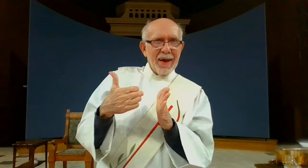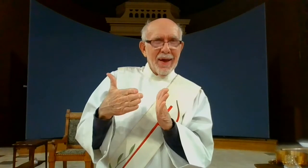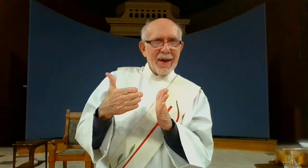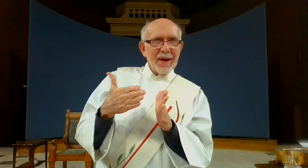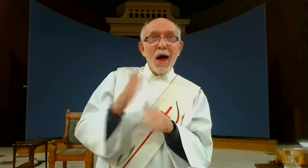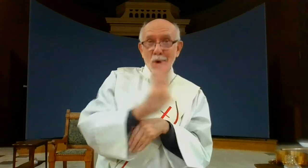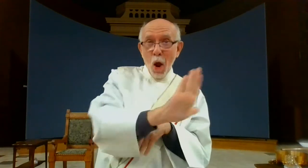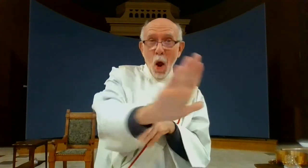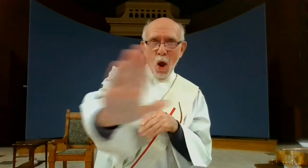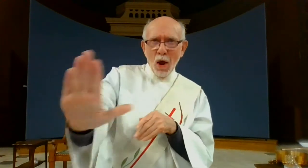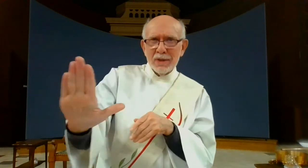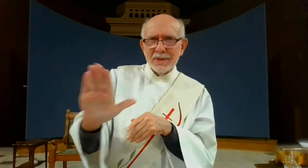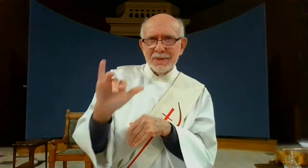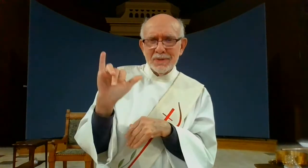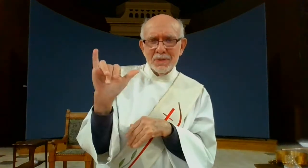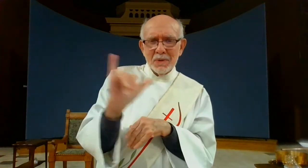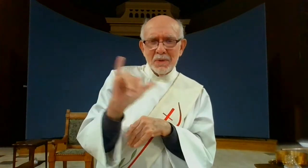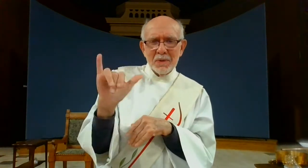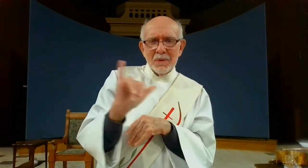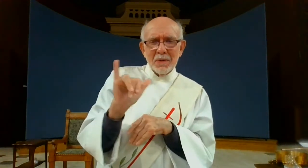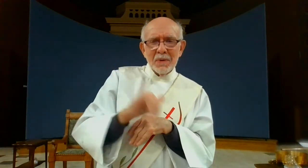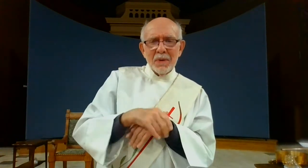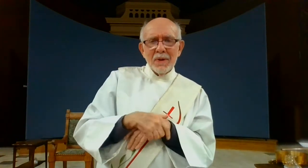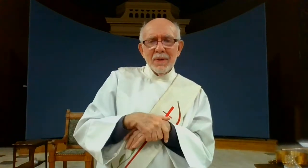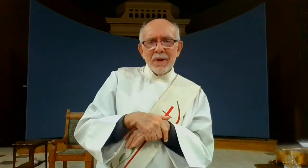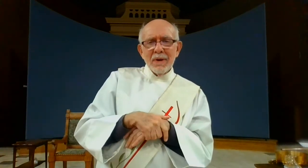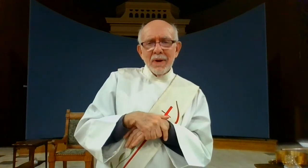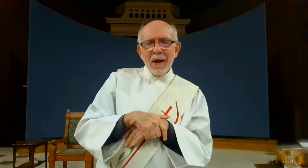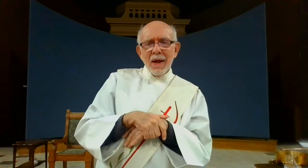better than my plan. And better than yours as well.